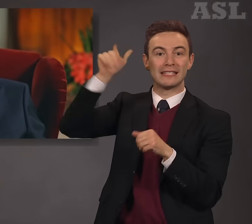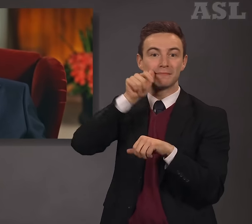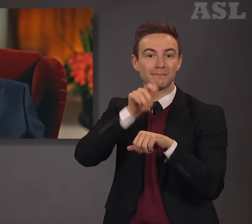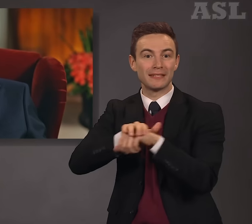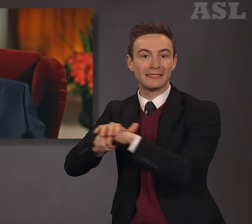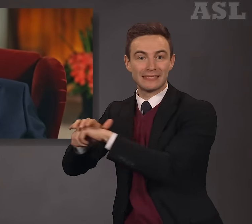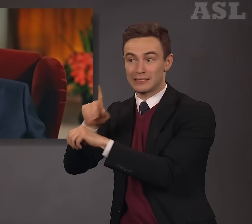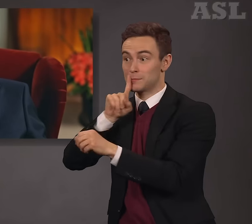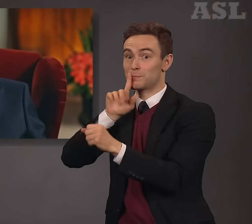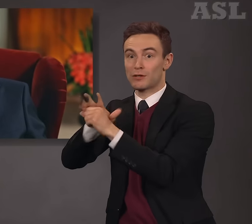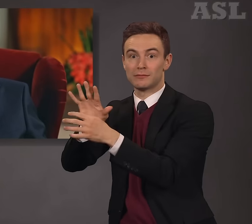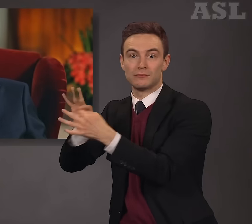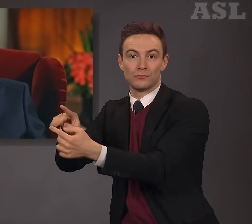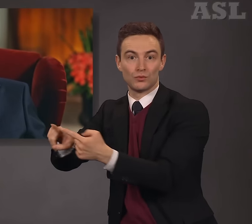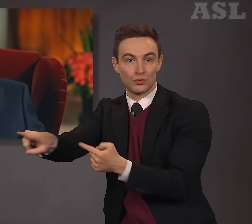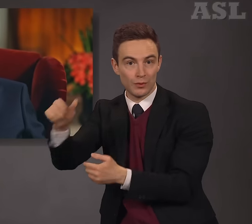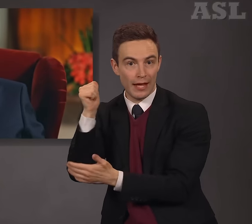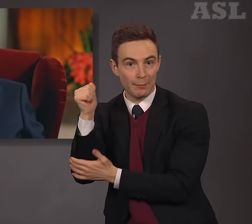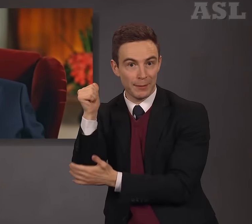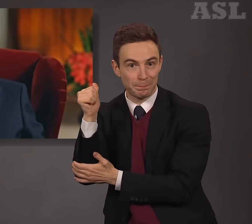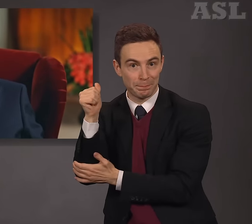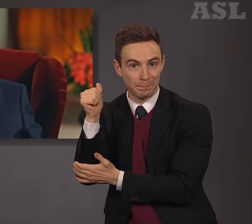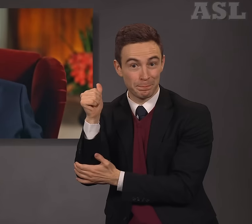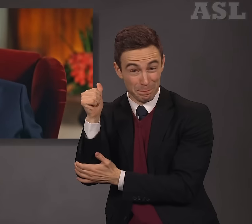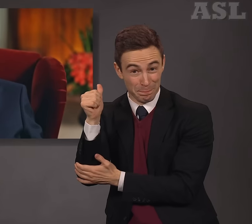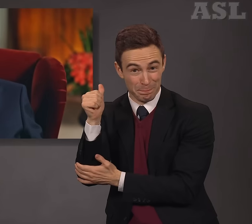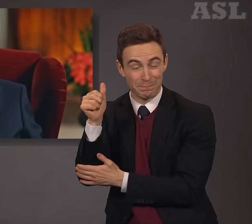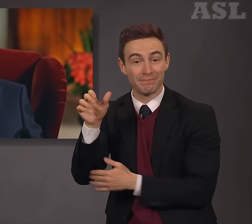blessings promised to Abraham.